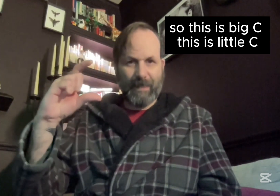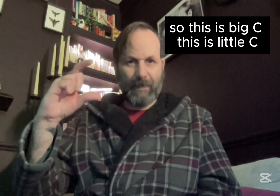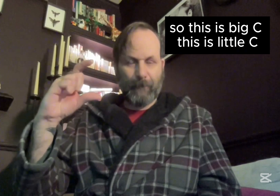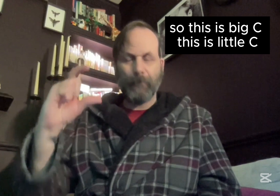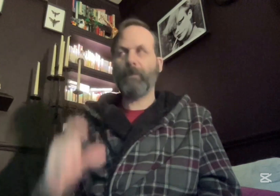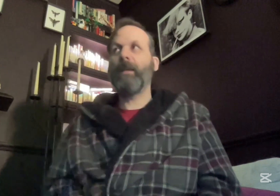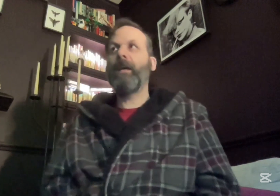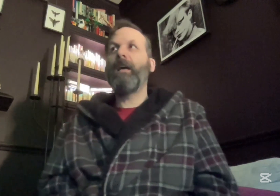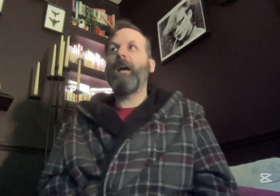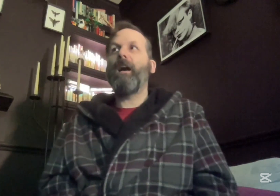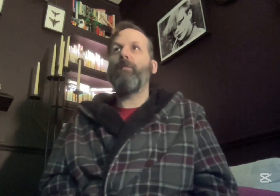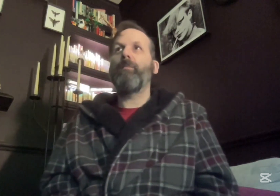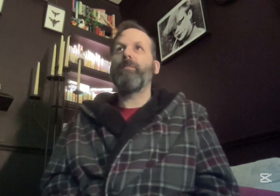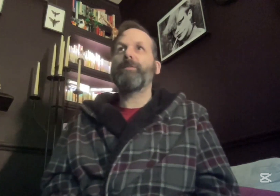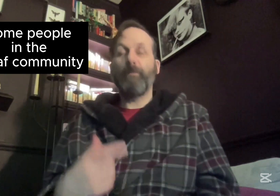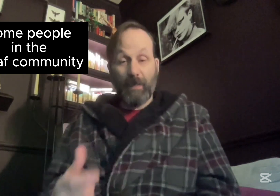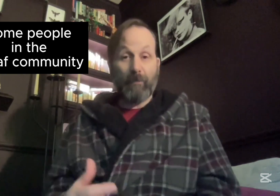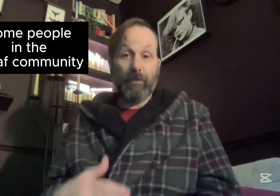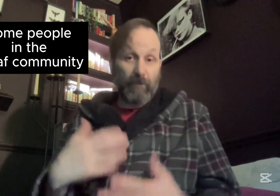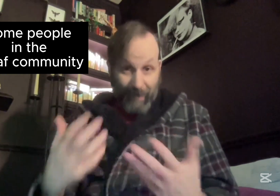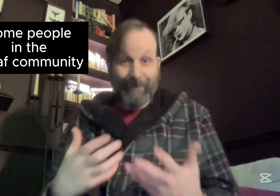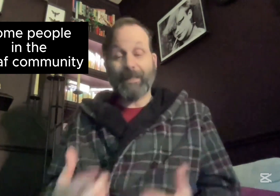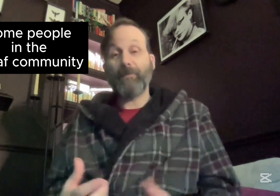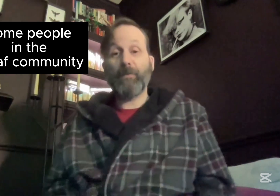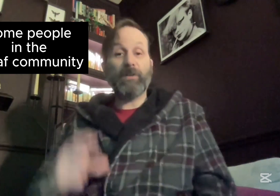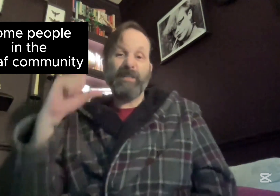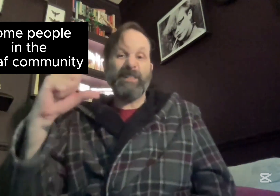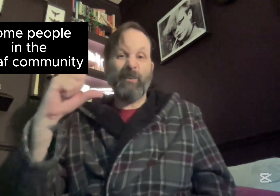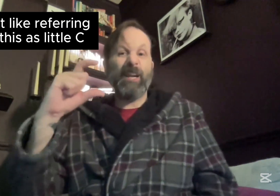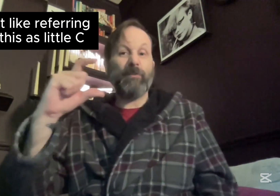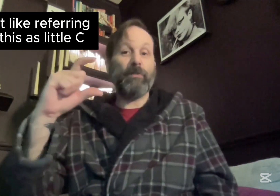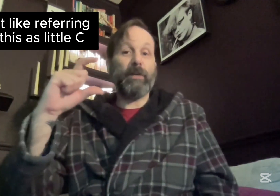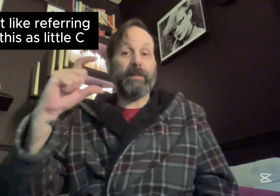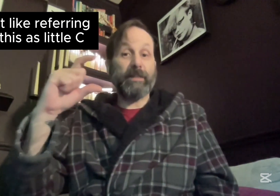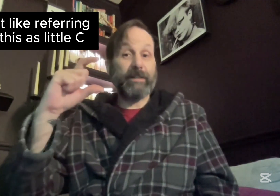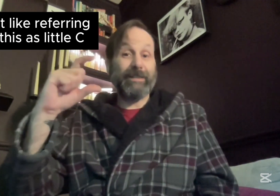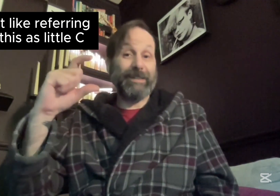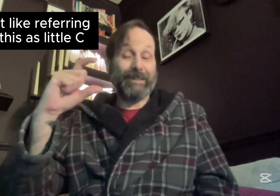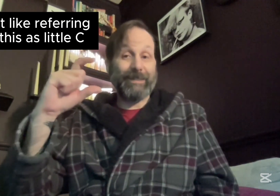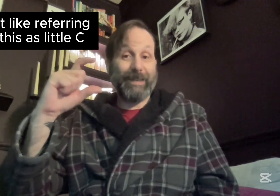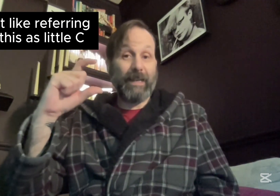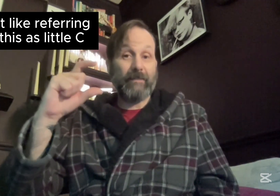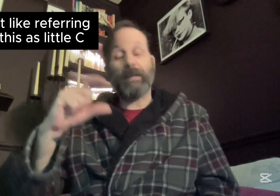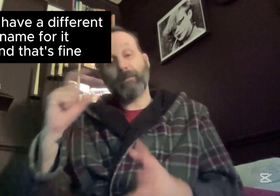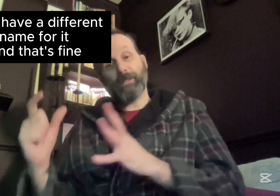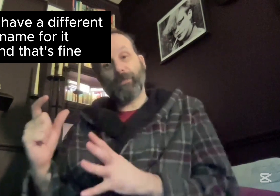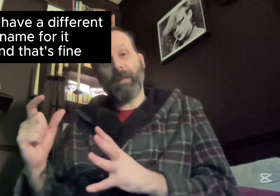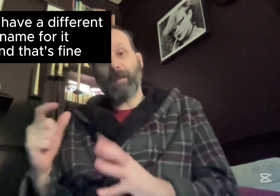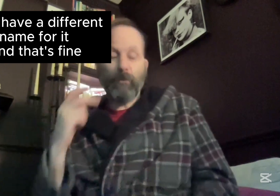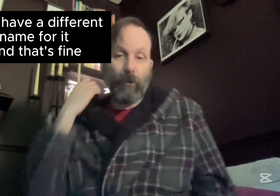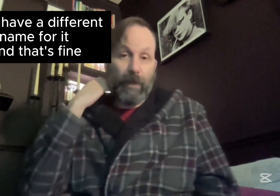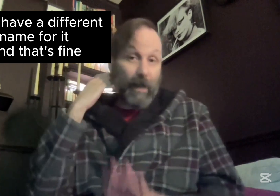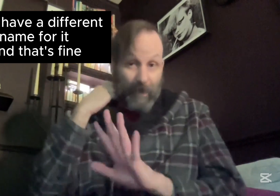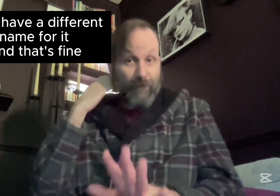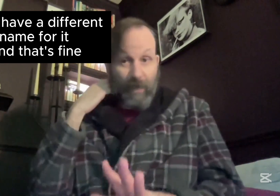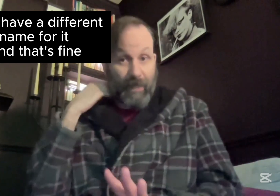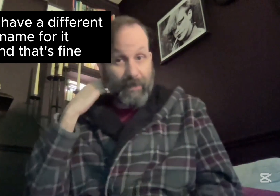c. Some people in the deaf community don't like referring to this as little c. They have a different name for it. And that's fine.